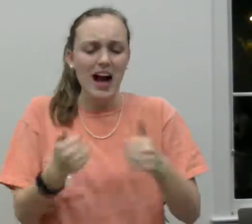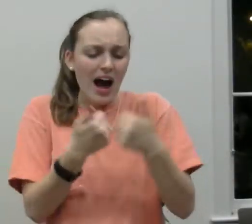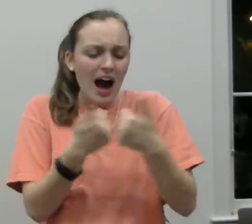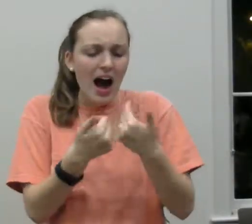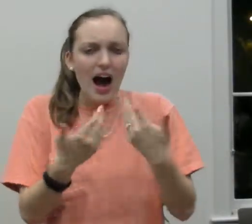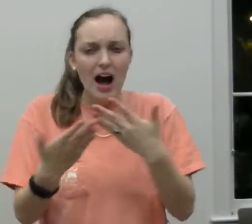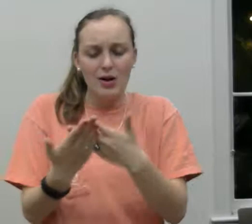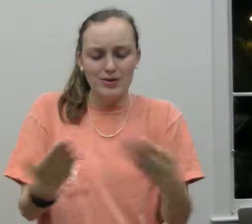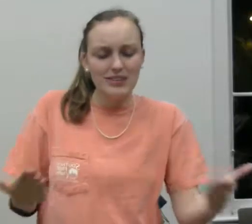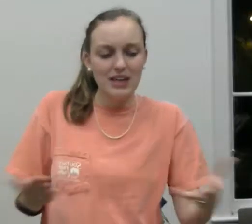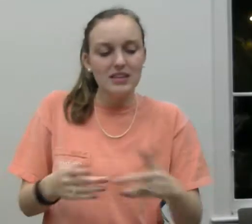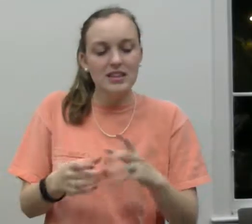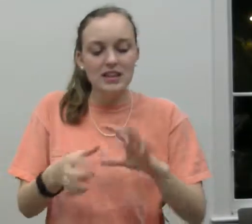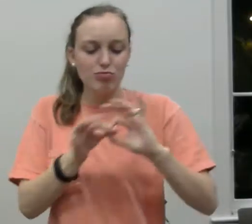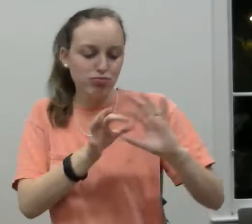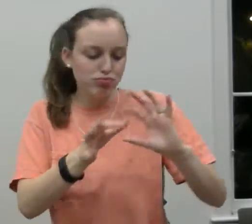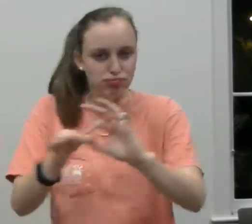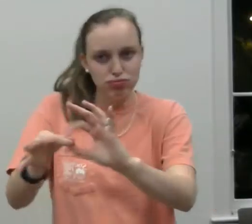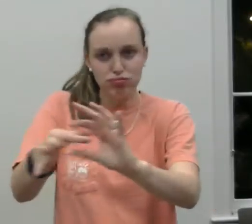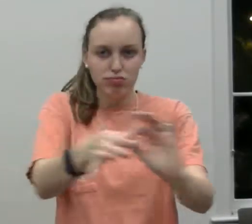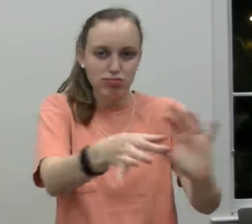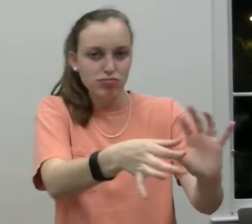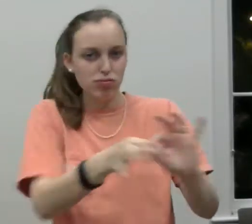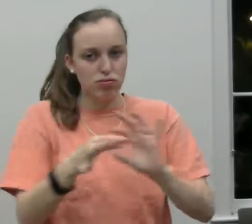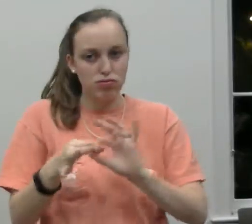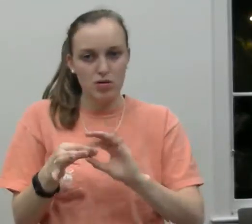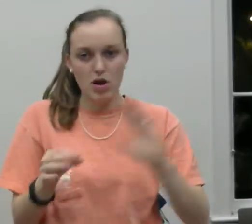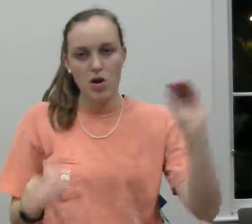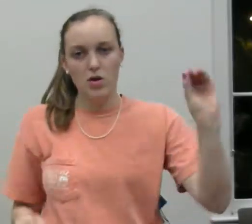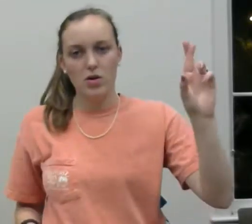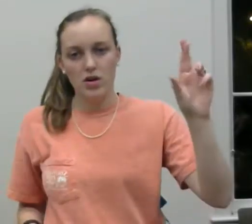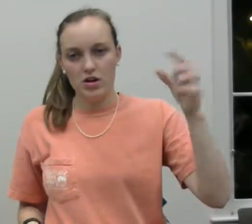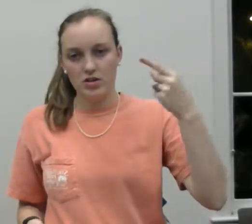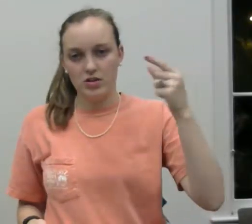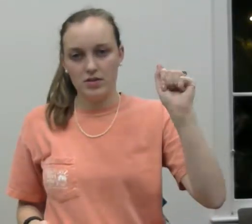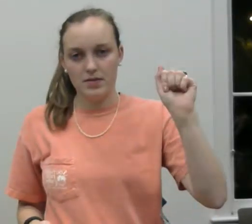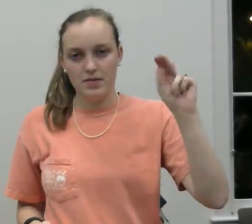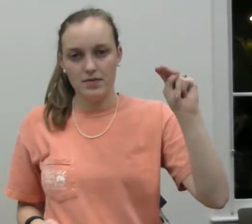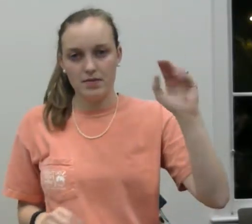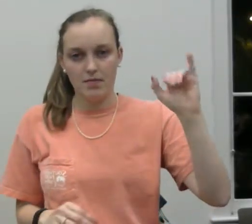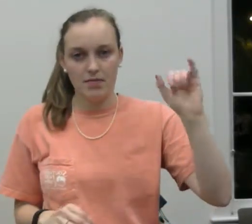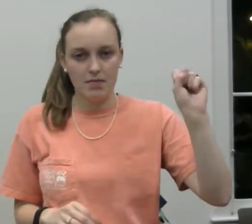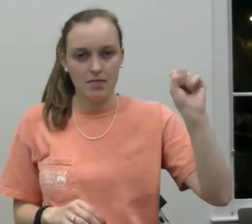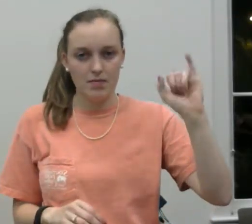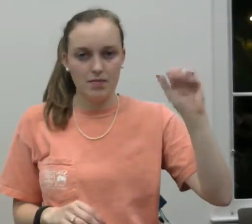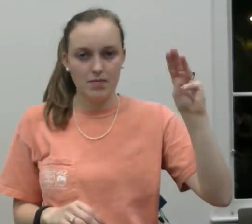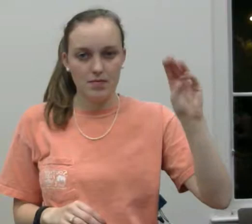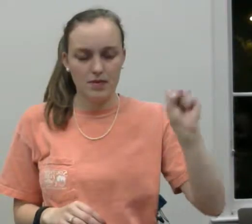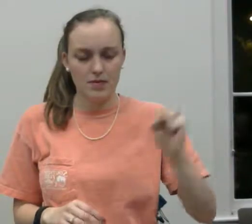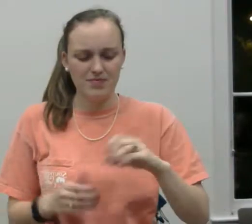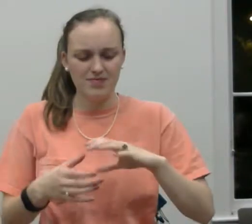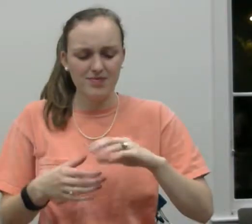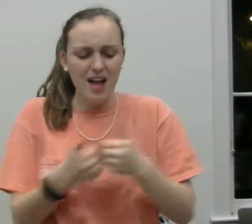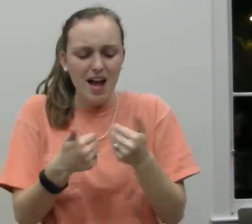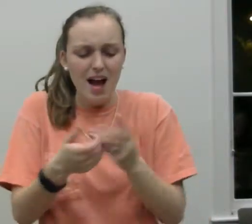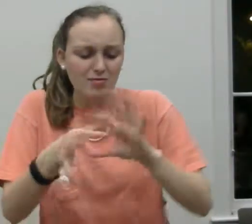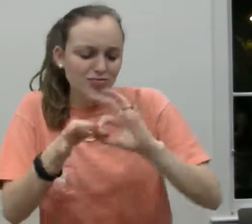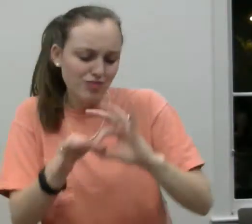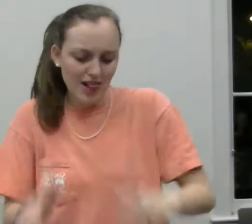with each other, with other organisms, with the living and non-living environment, and then finally how that makes for our planet. And these